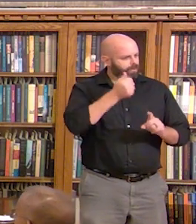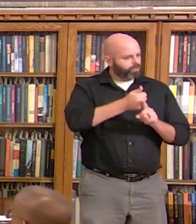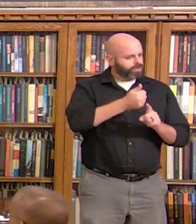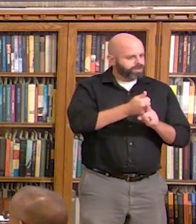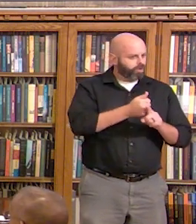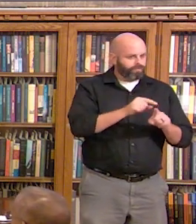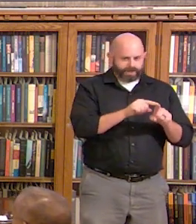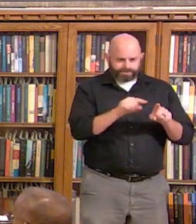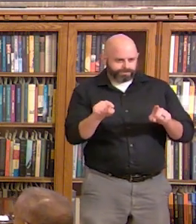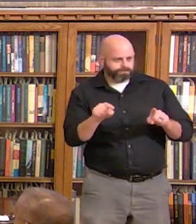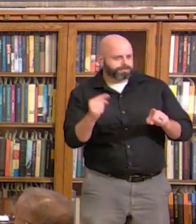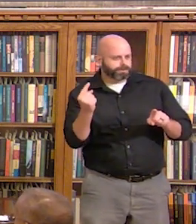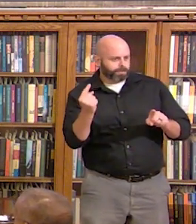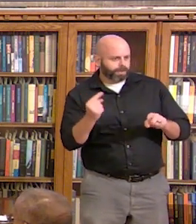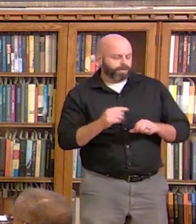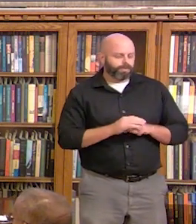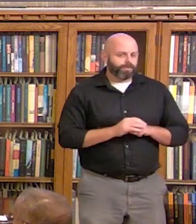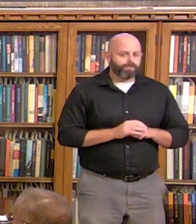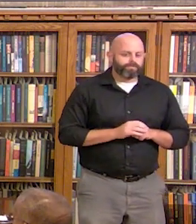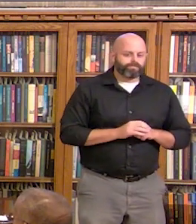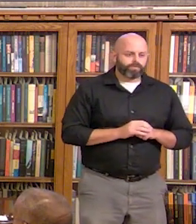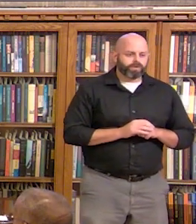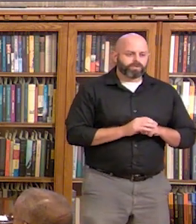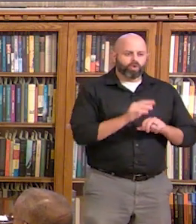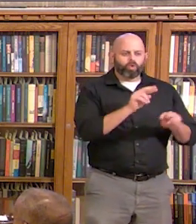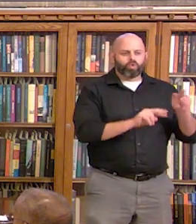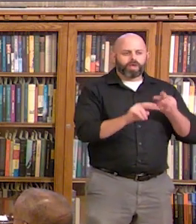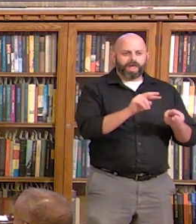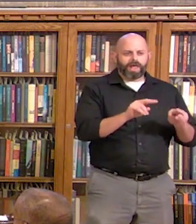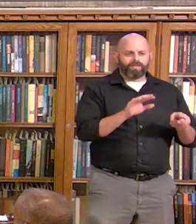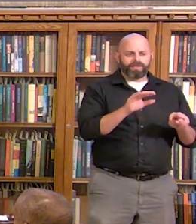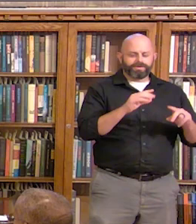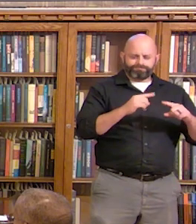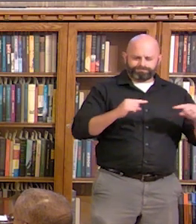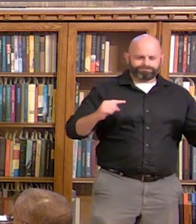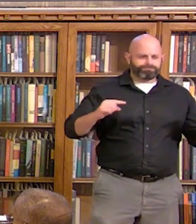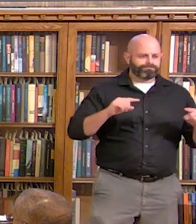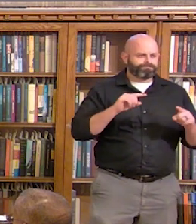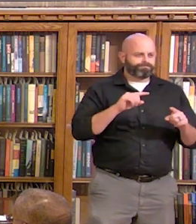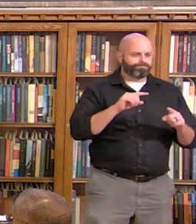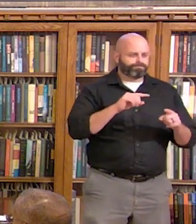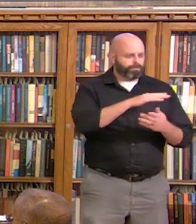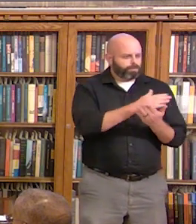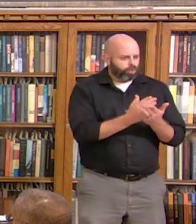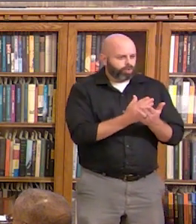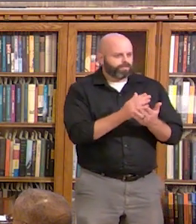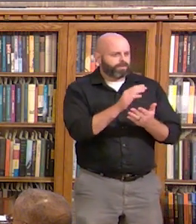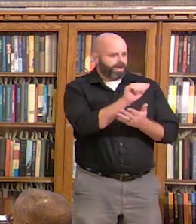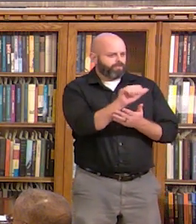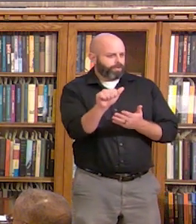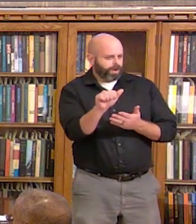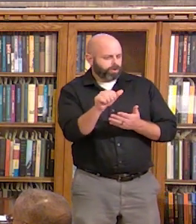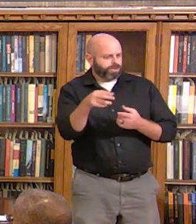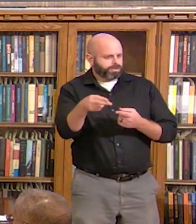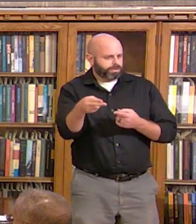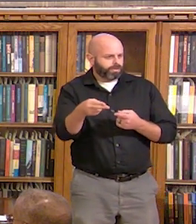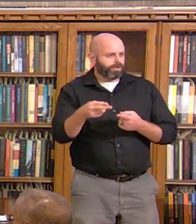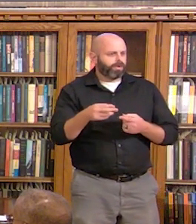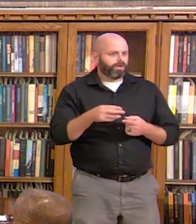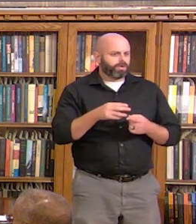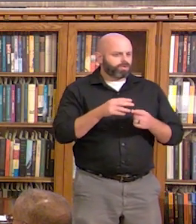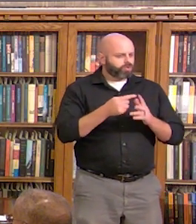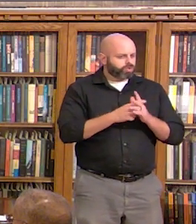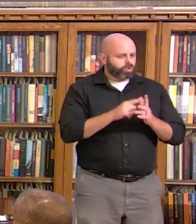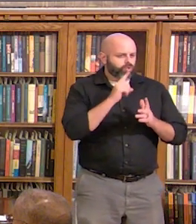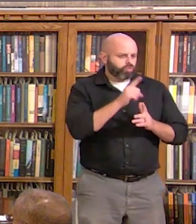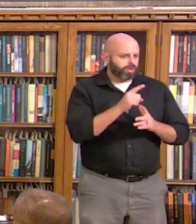or Z and then looking at this you know the diasporic element of African-American studies it's starting to